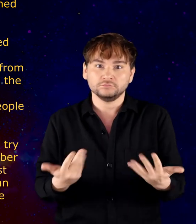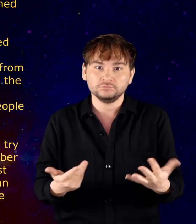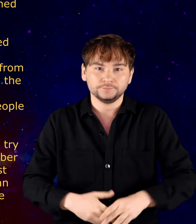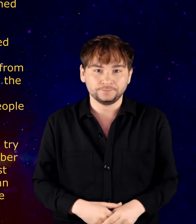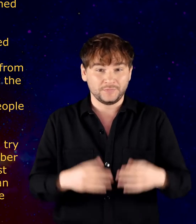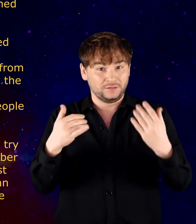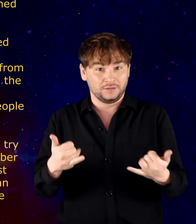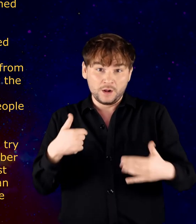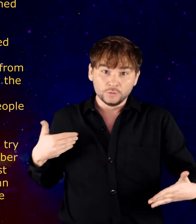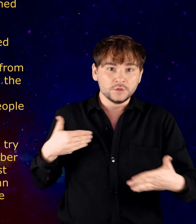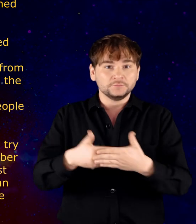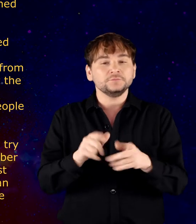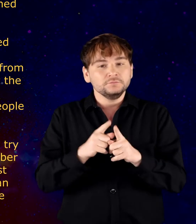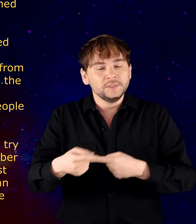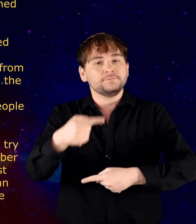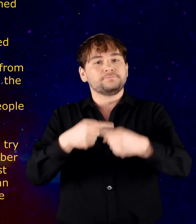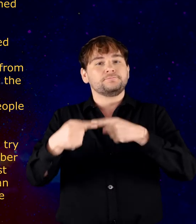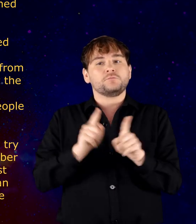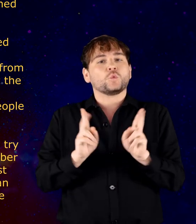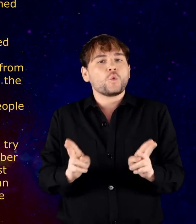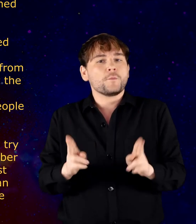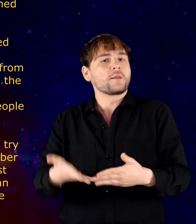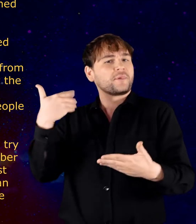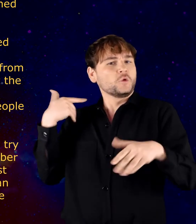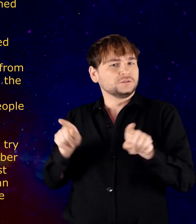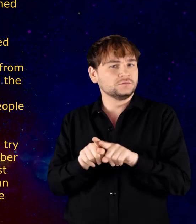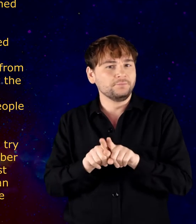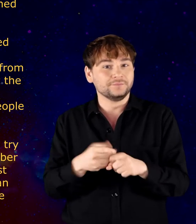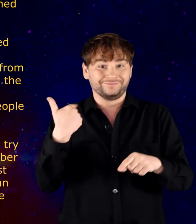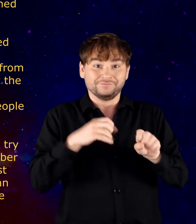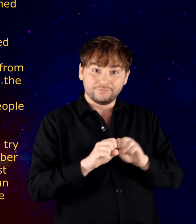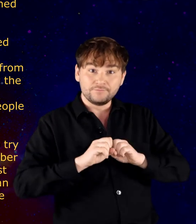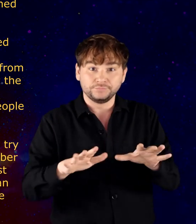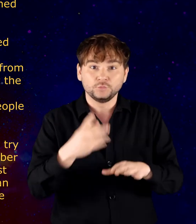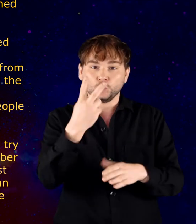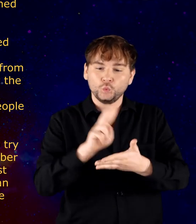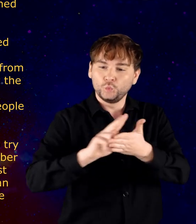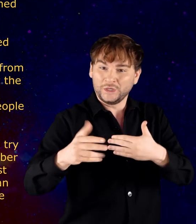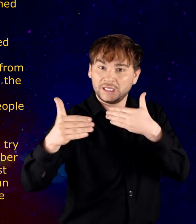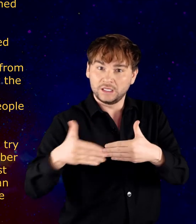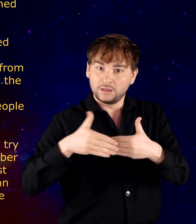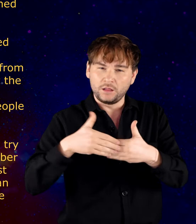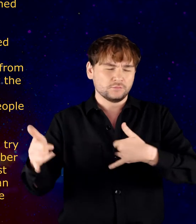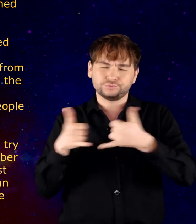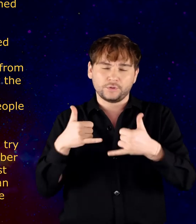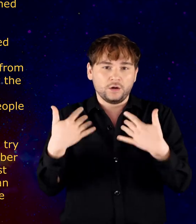or two, it was just unbelievable. So every pharmaceutical company was interested.